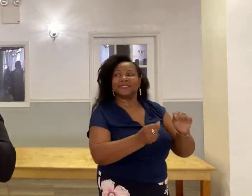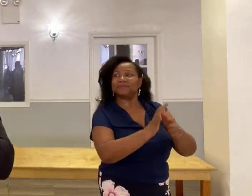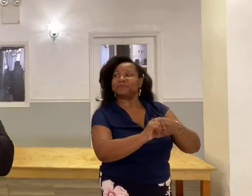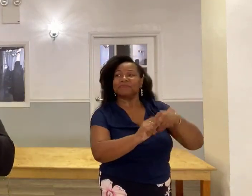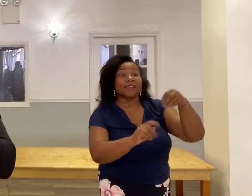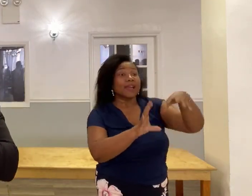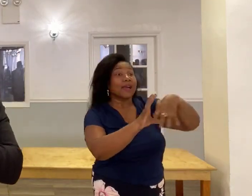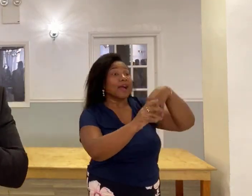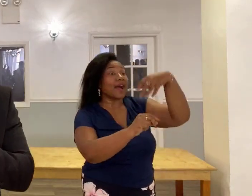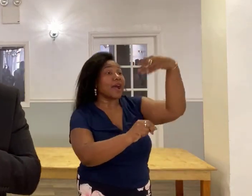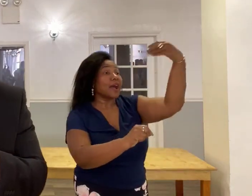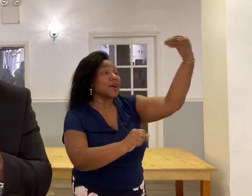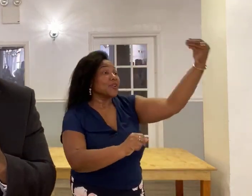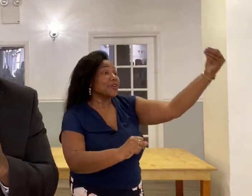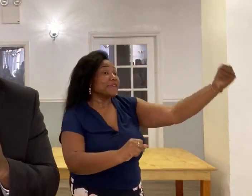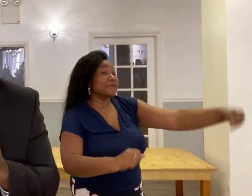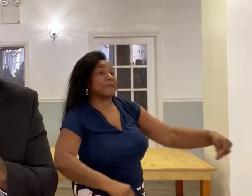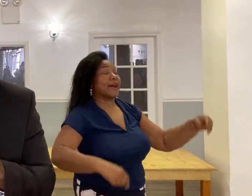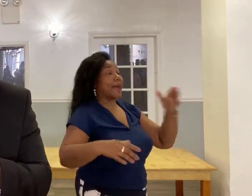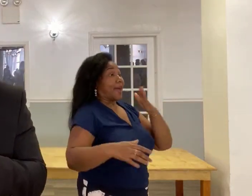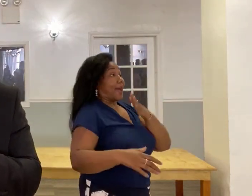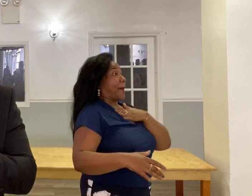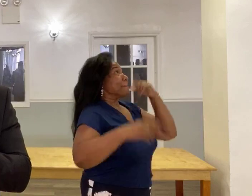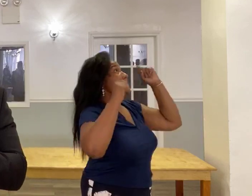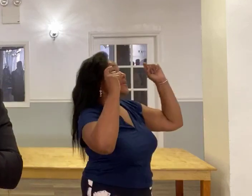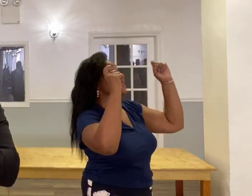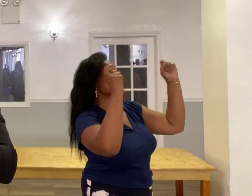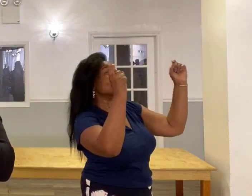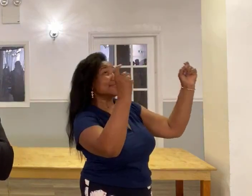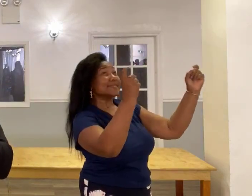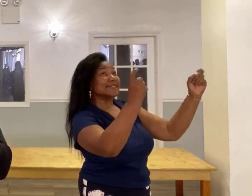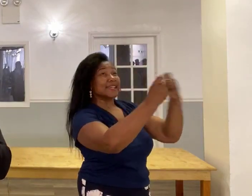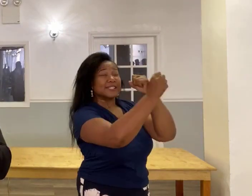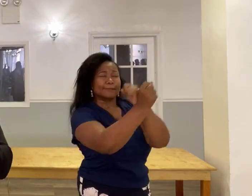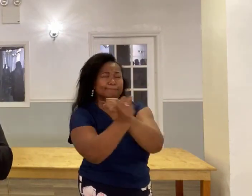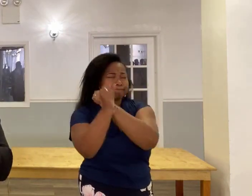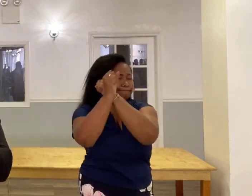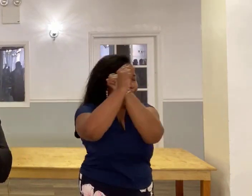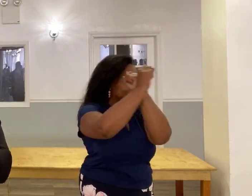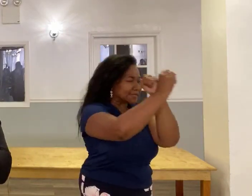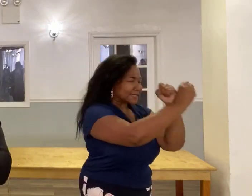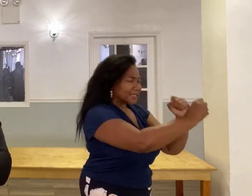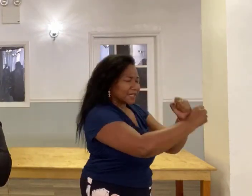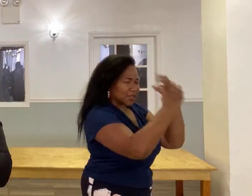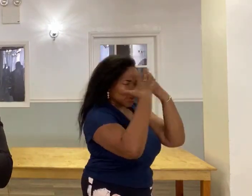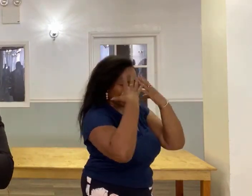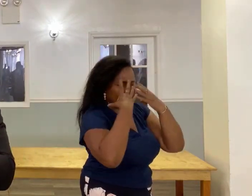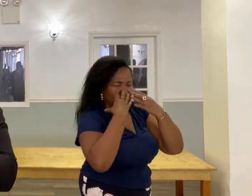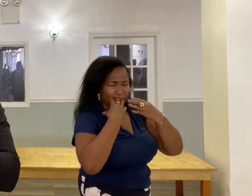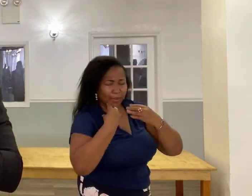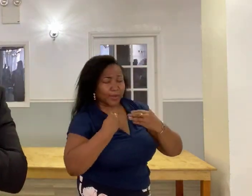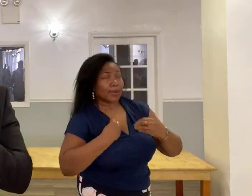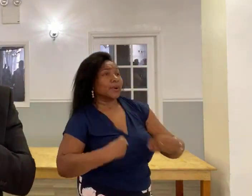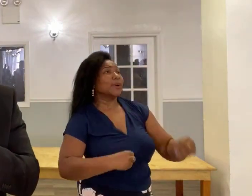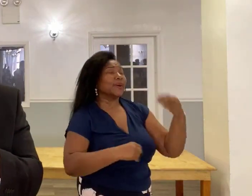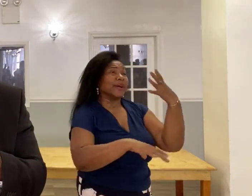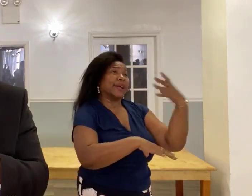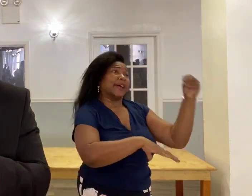Let's sing. Out of my bondage, sorrow and